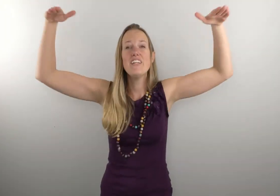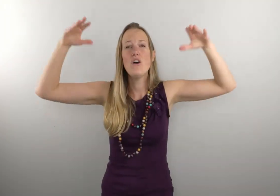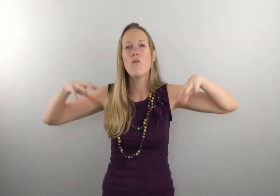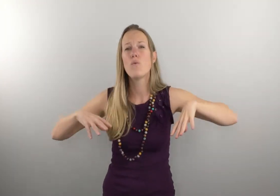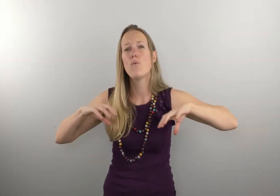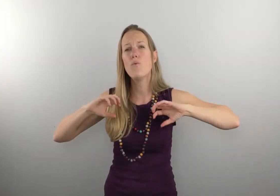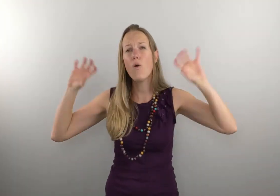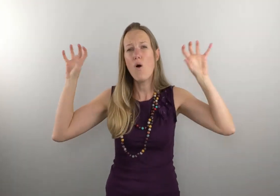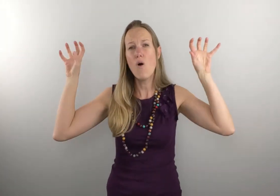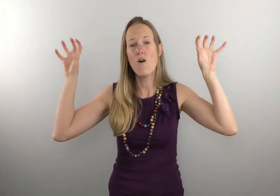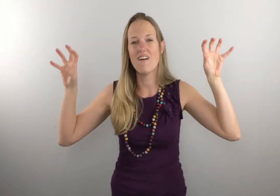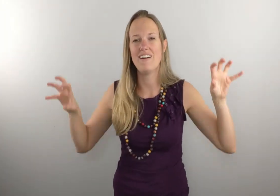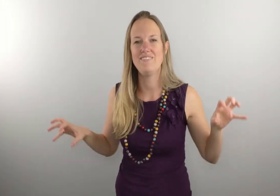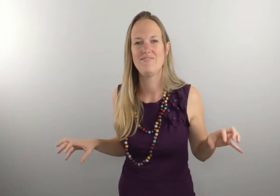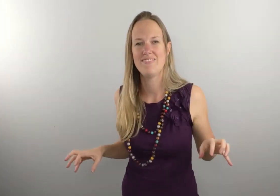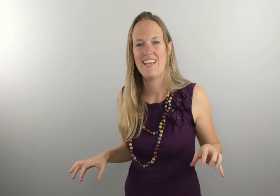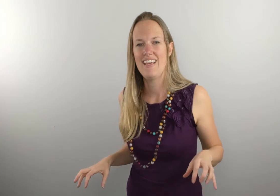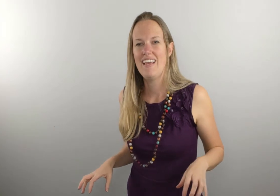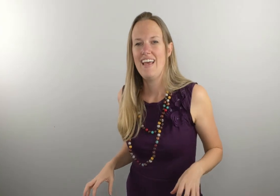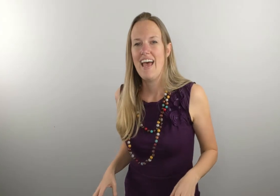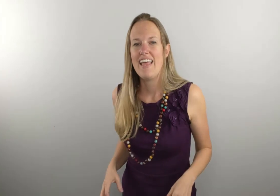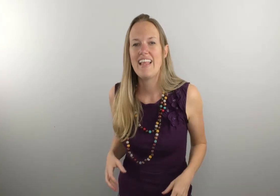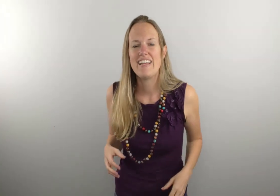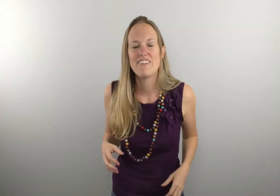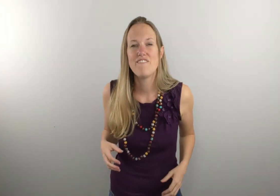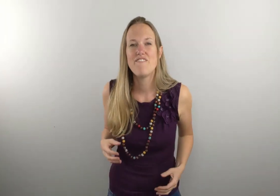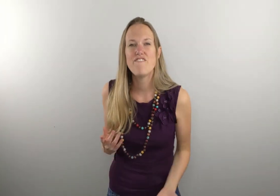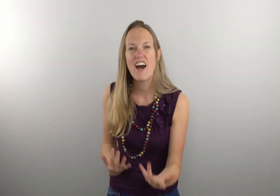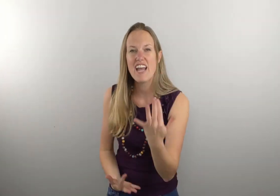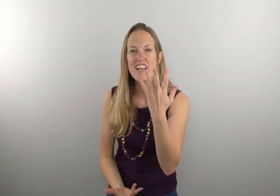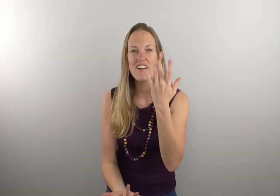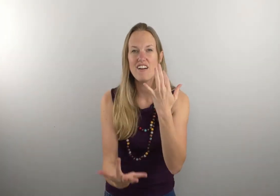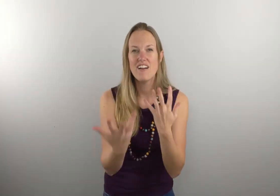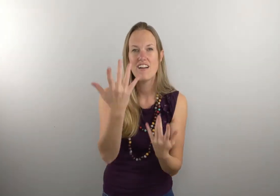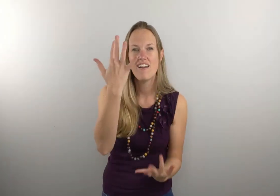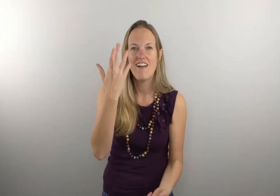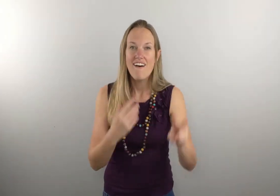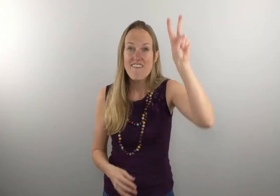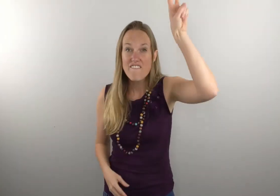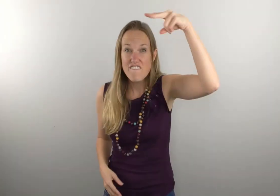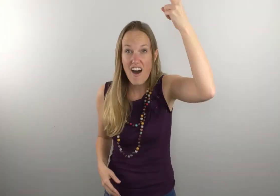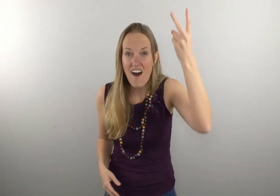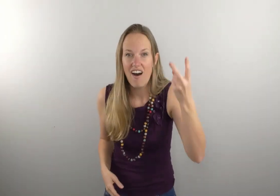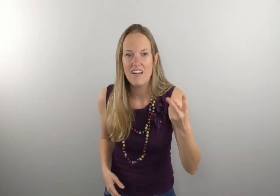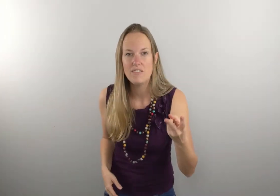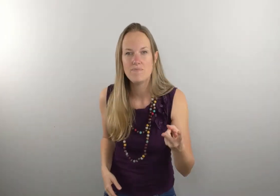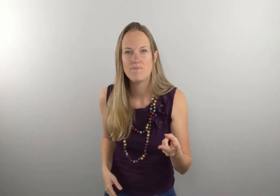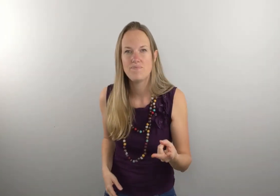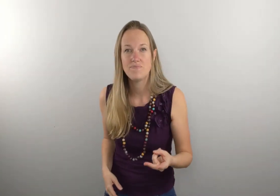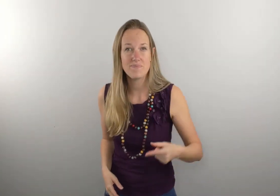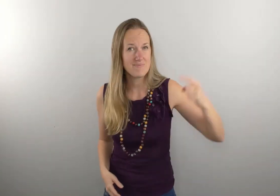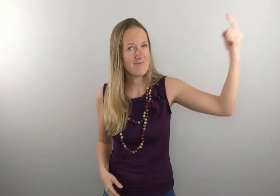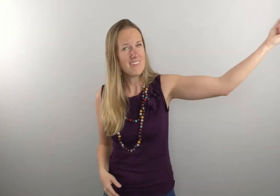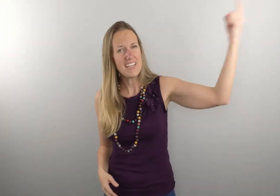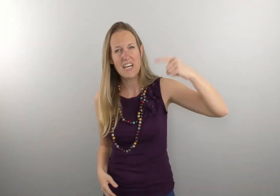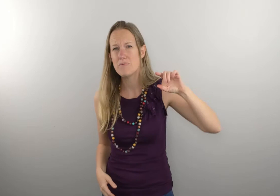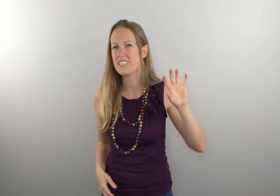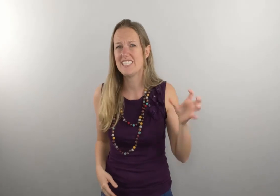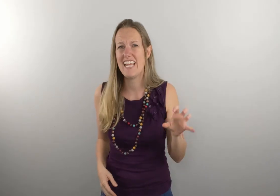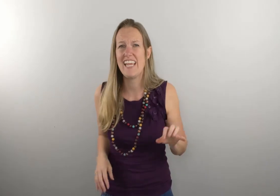heaven roar and let fire fall. Come shake